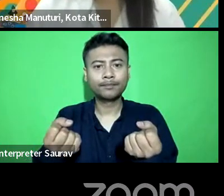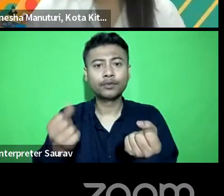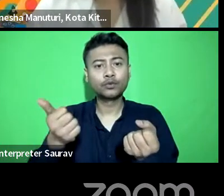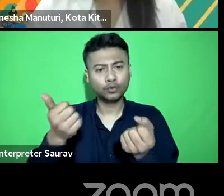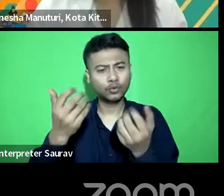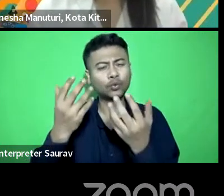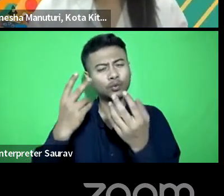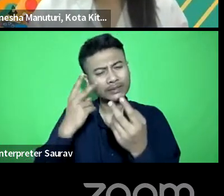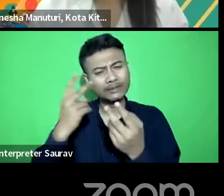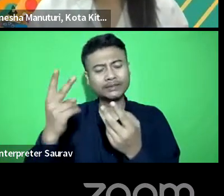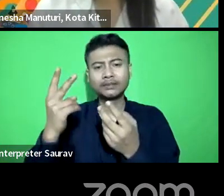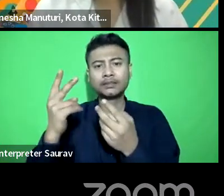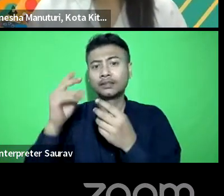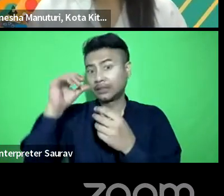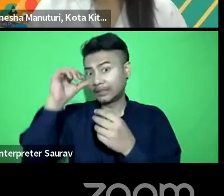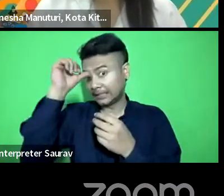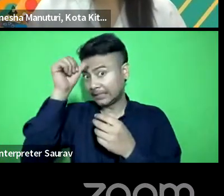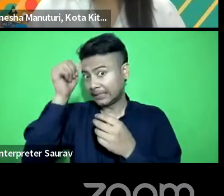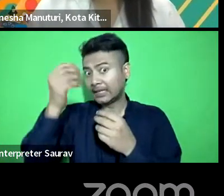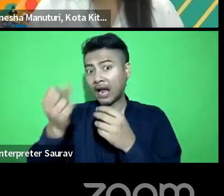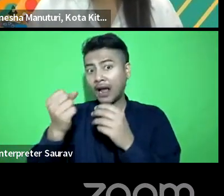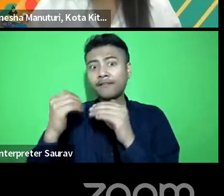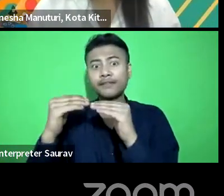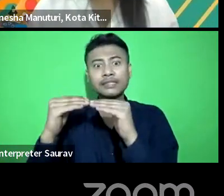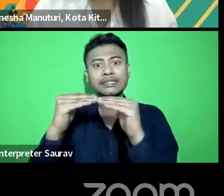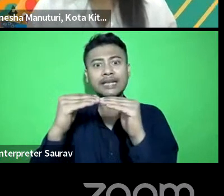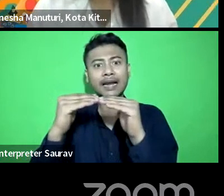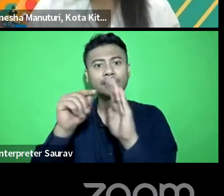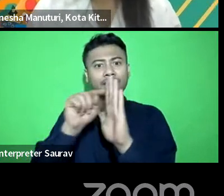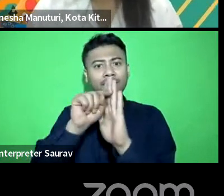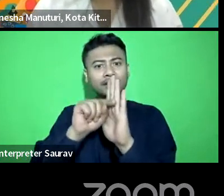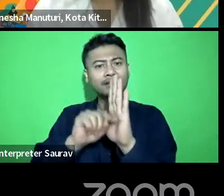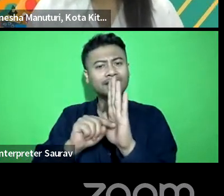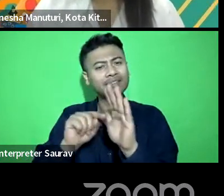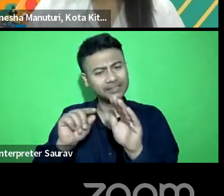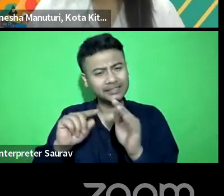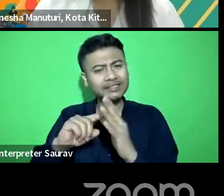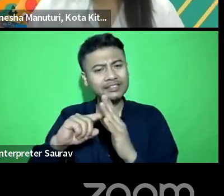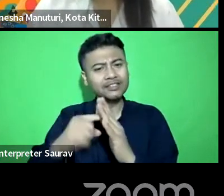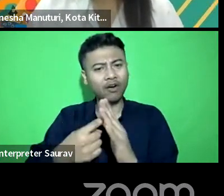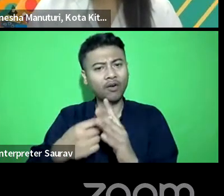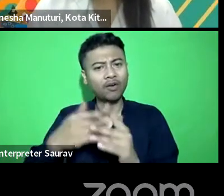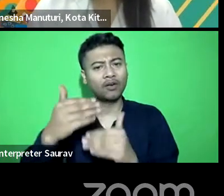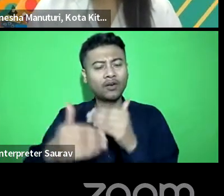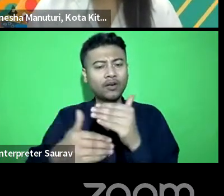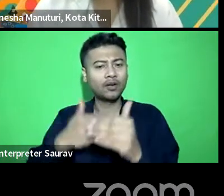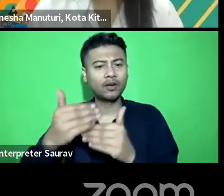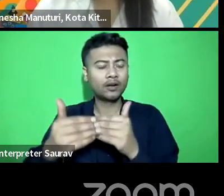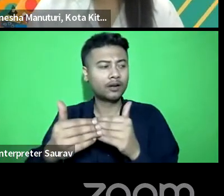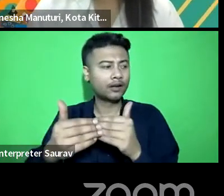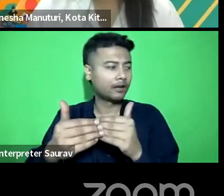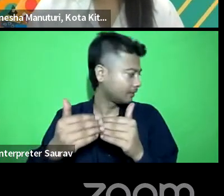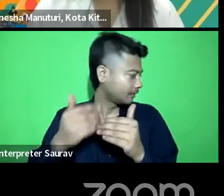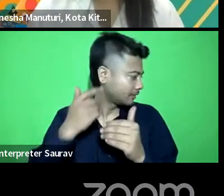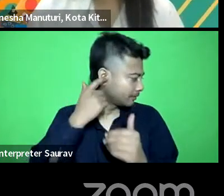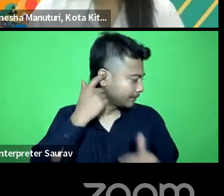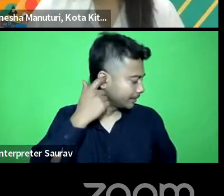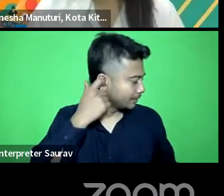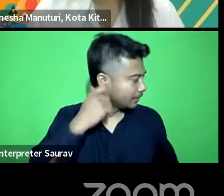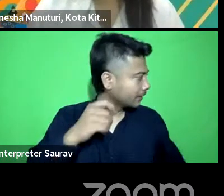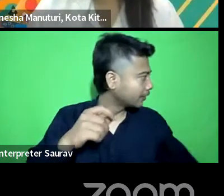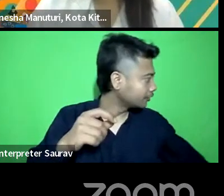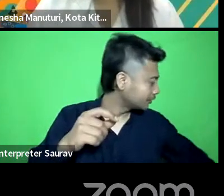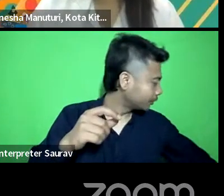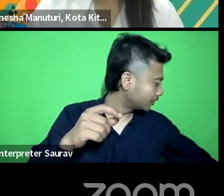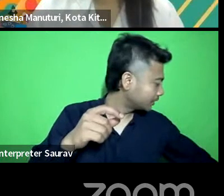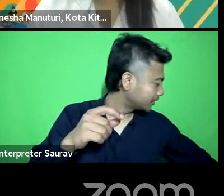start with something. But there is another interesting point, I think, that comes up in this seminar. There is capacity problem on